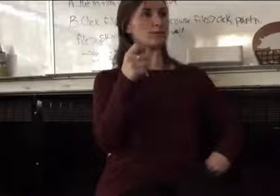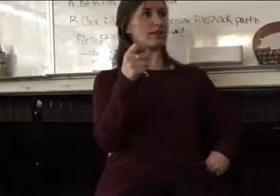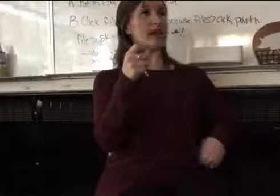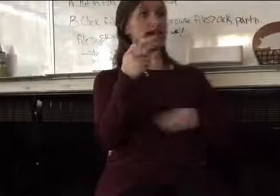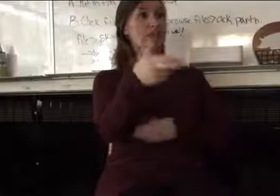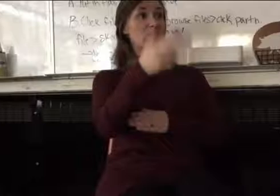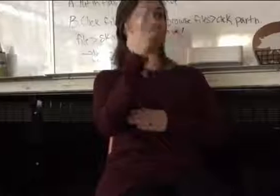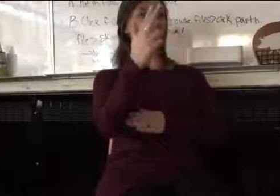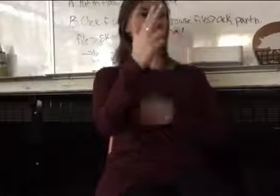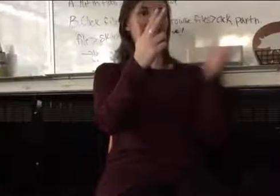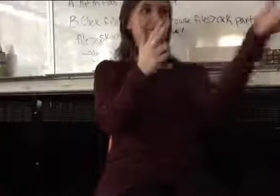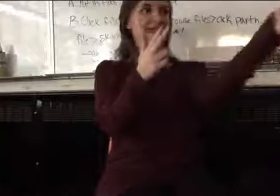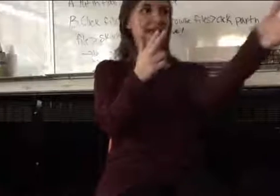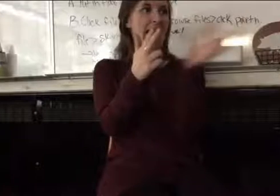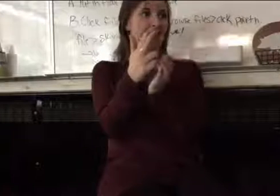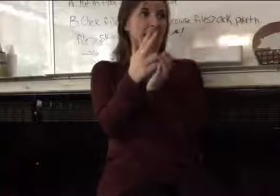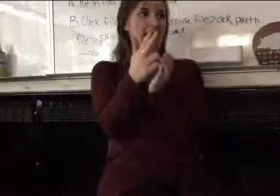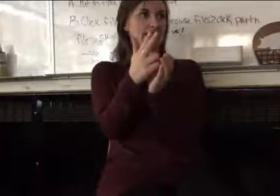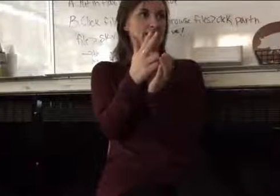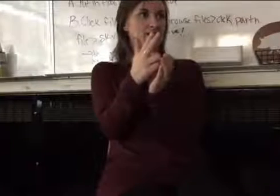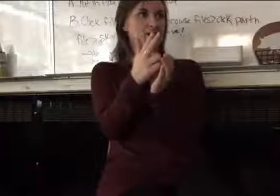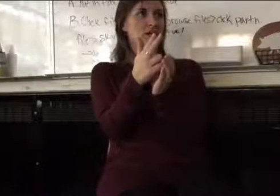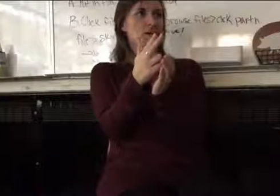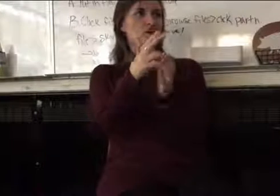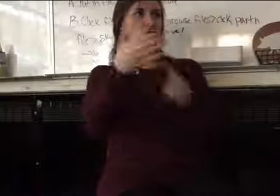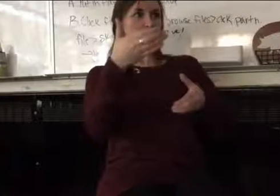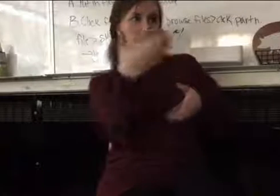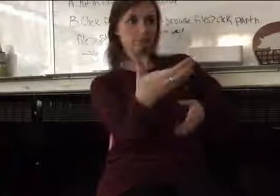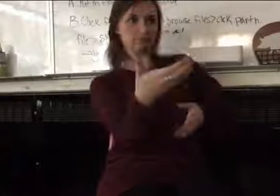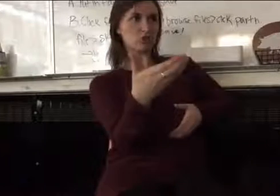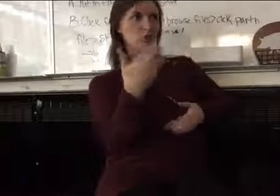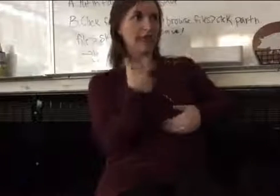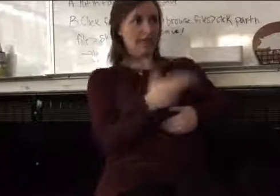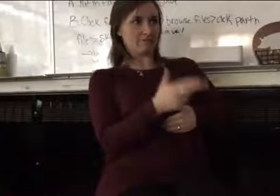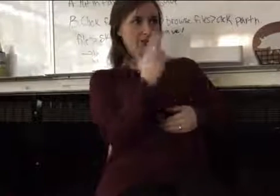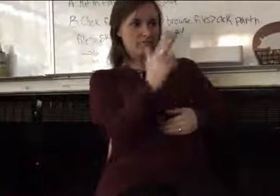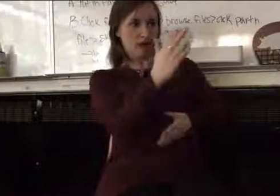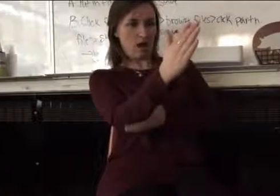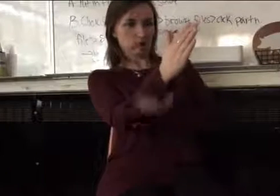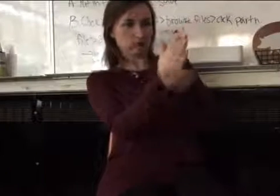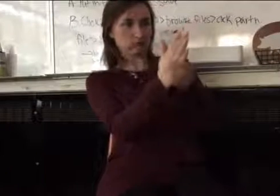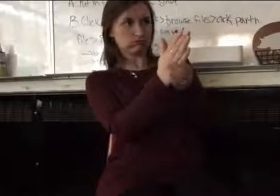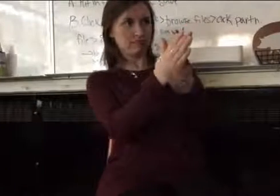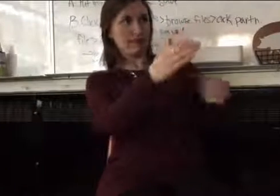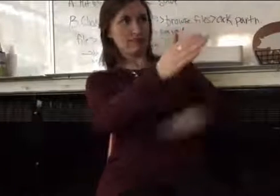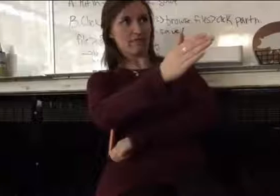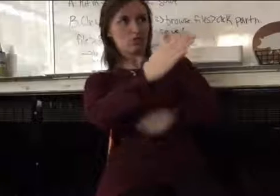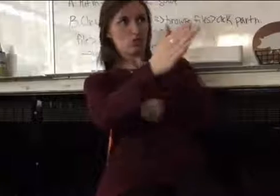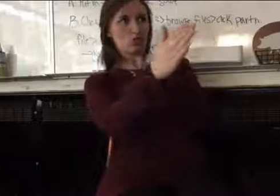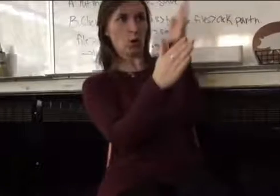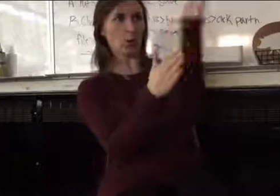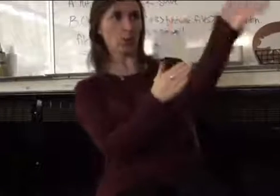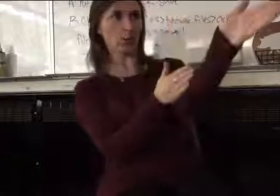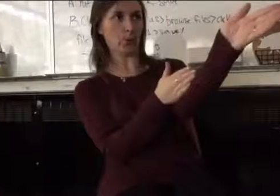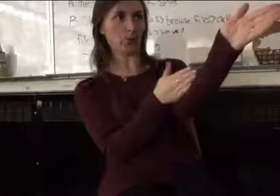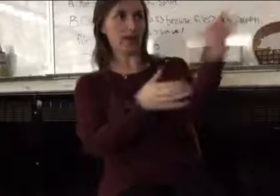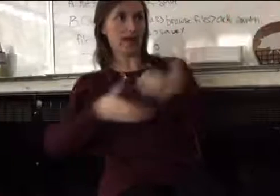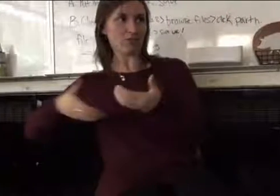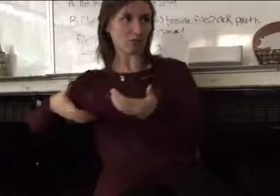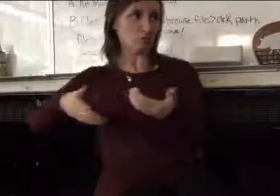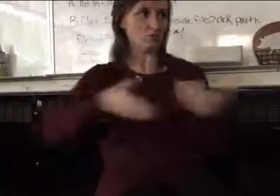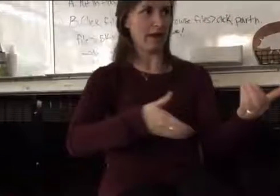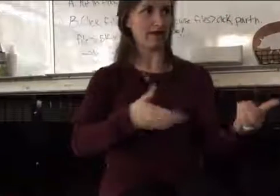to run at the Confederates with full strength with the rifles on the bottom of, or the end of their rifle, and kind of hope for the